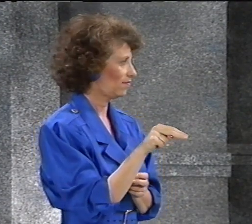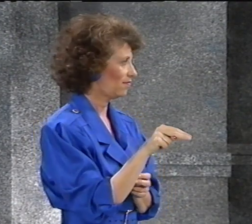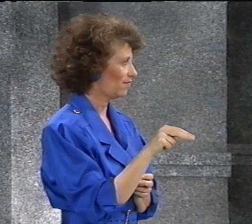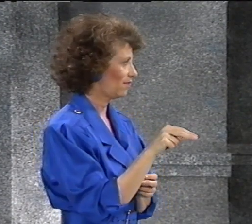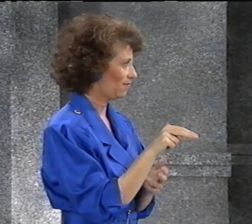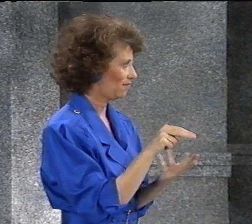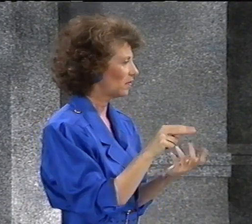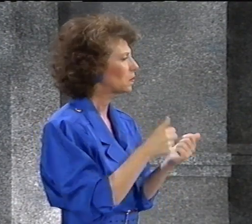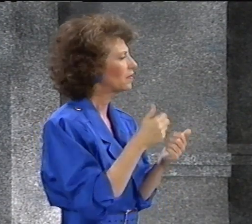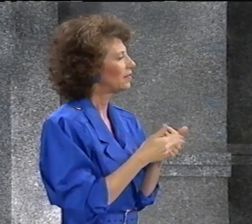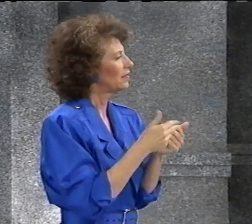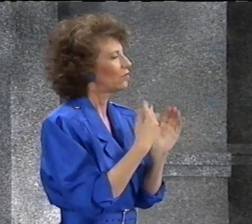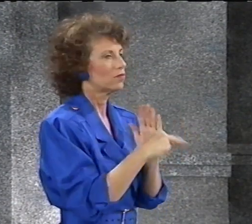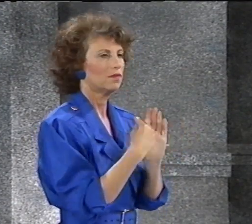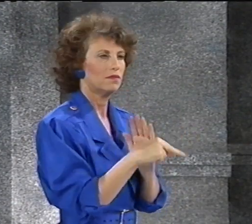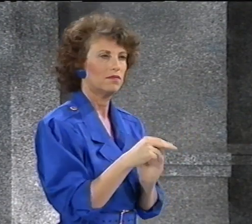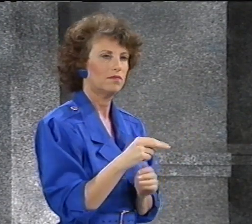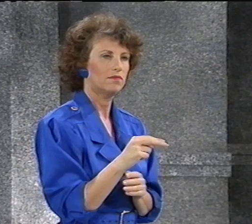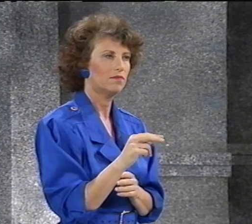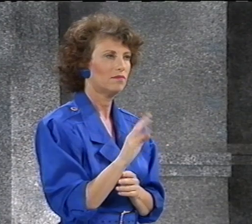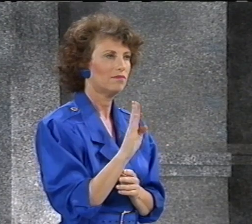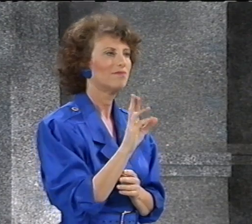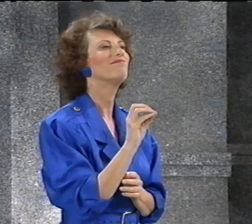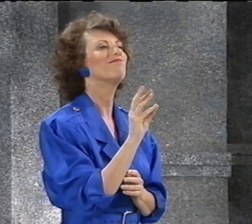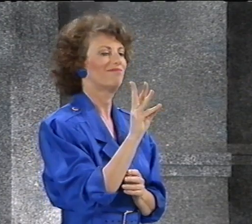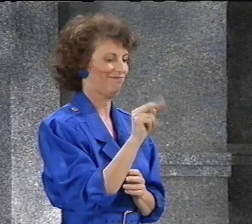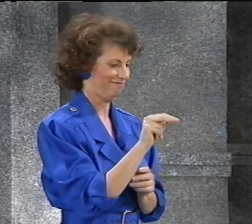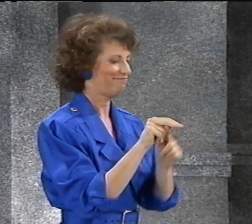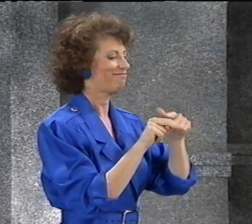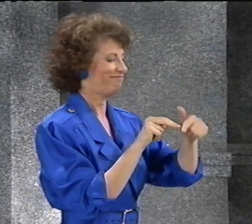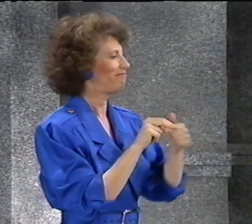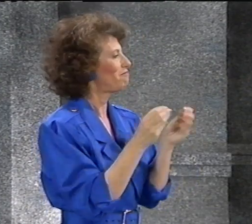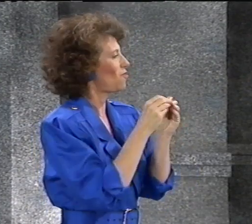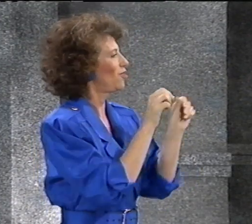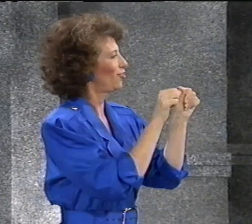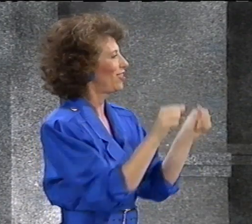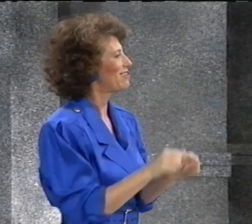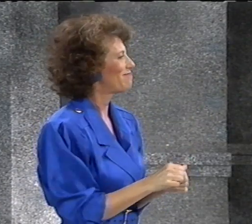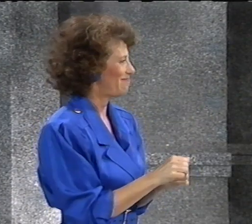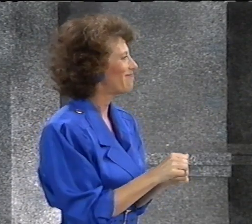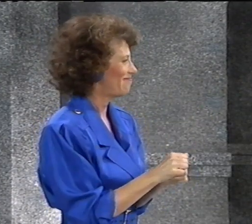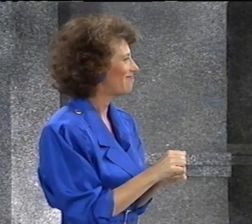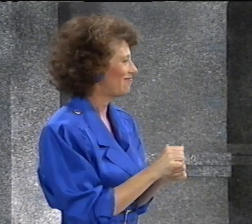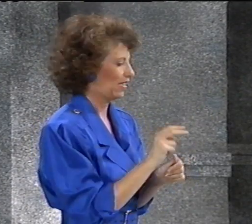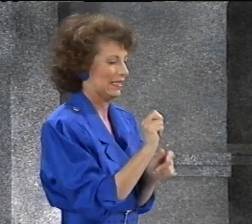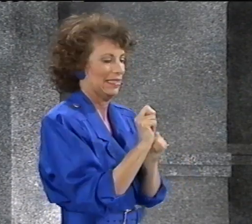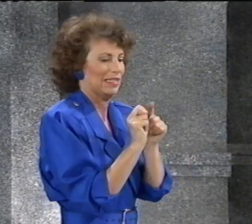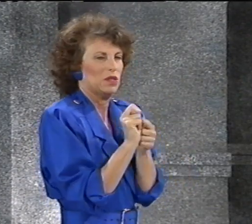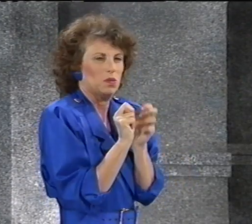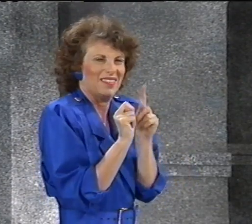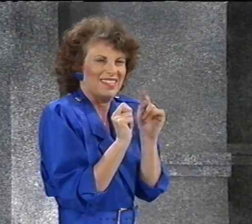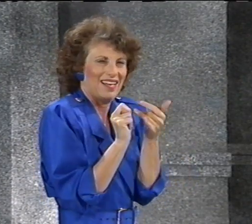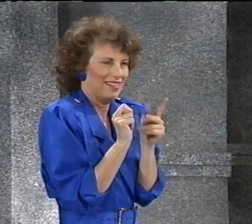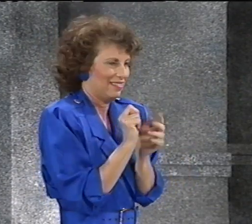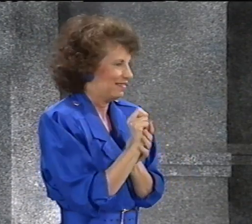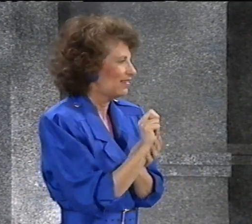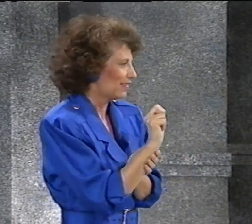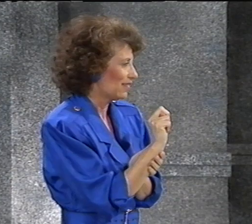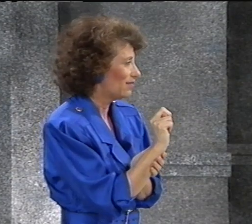brown. Which is easier to read? Right, there's more configuration here. This is a very